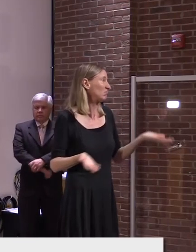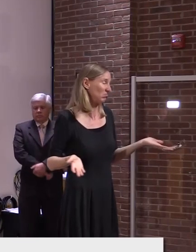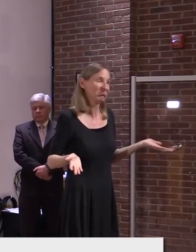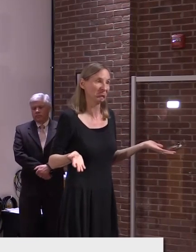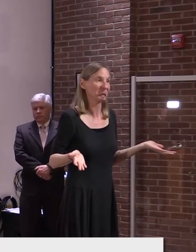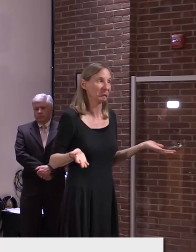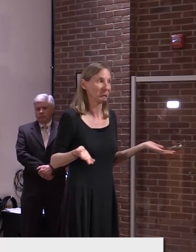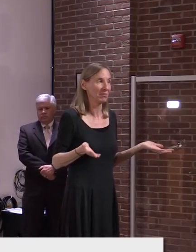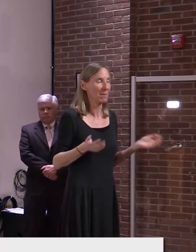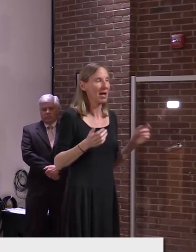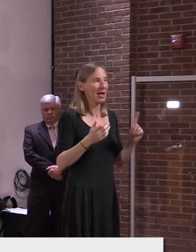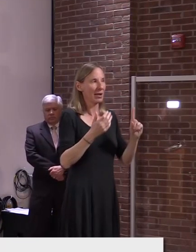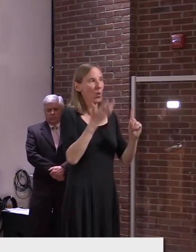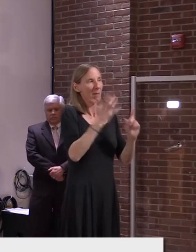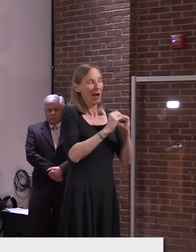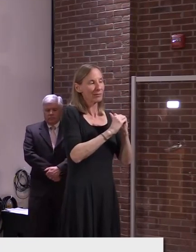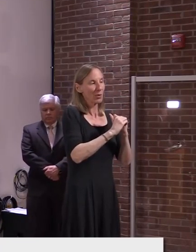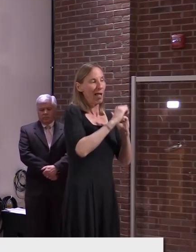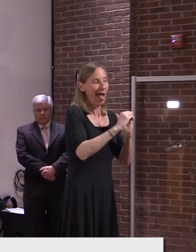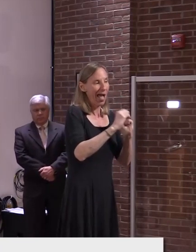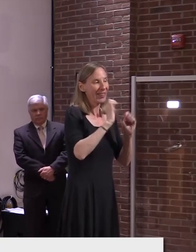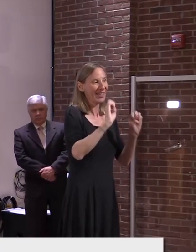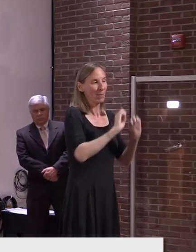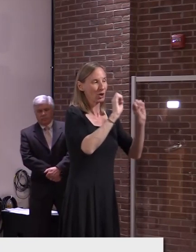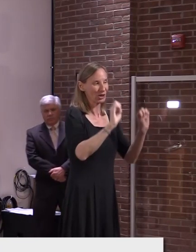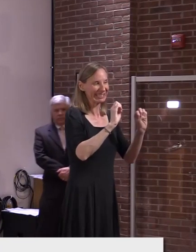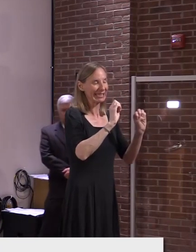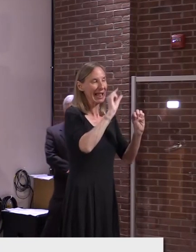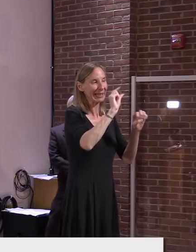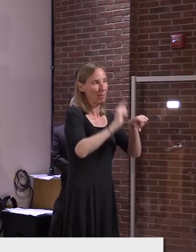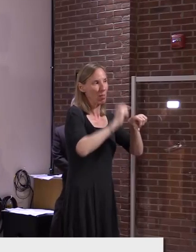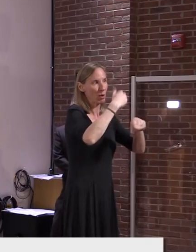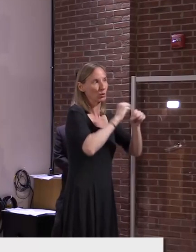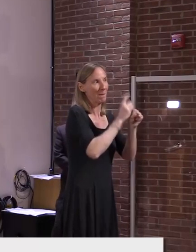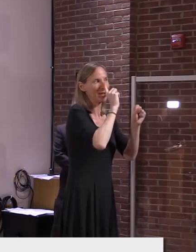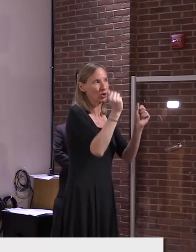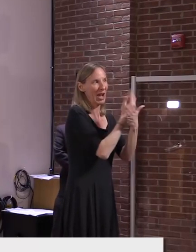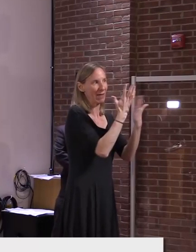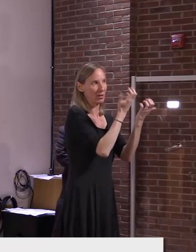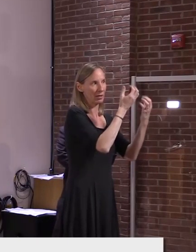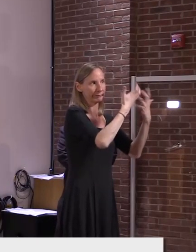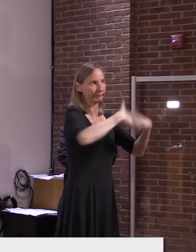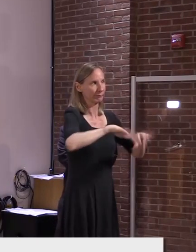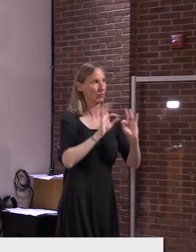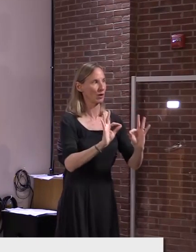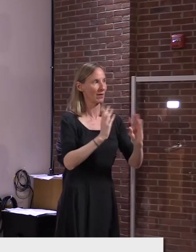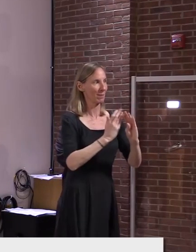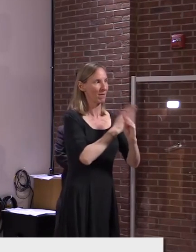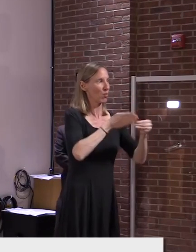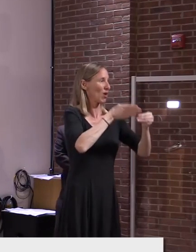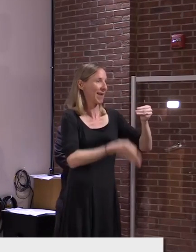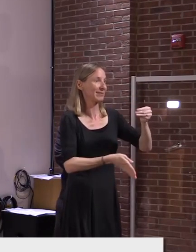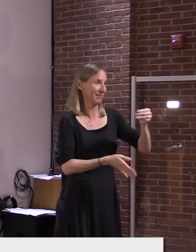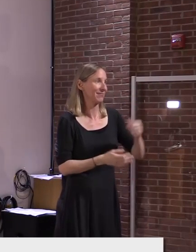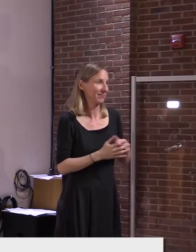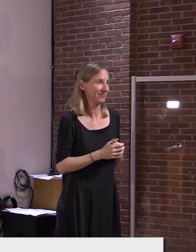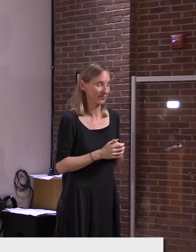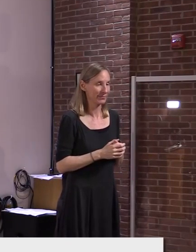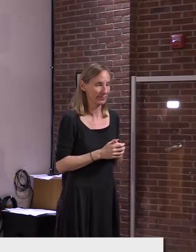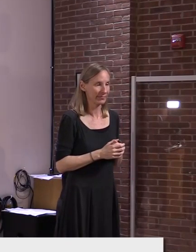for a little bit longer to unwind this. So we just want to be better safe than sorry, but it'll essentially